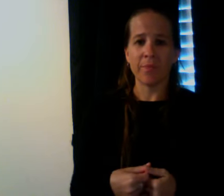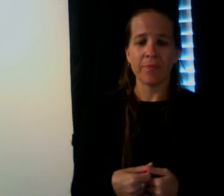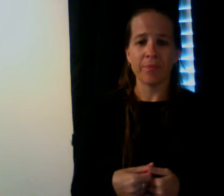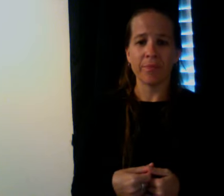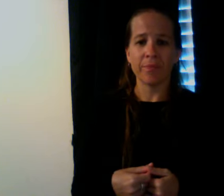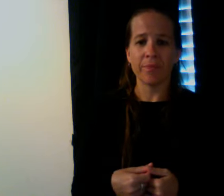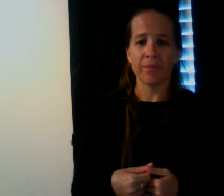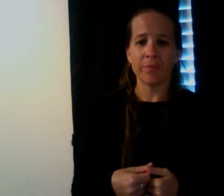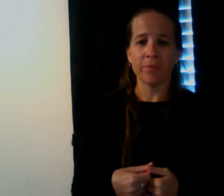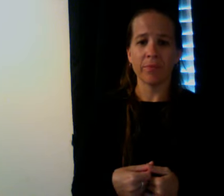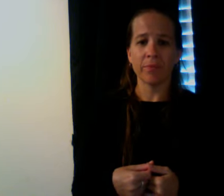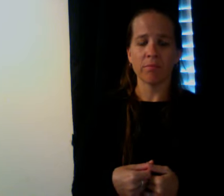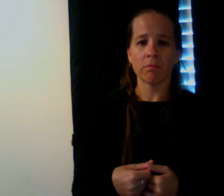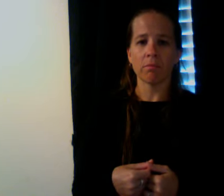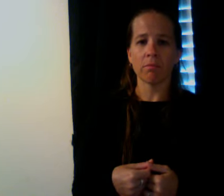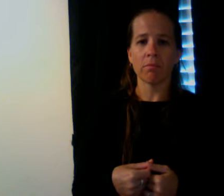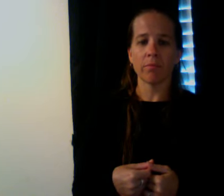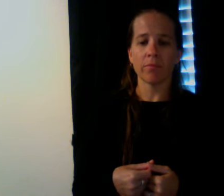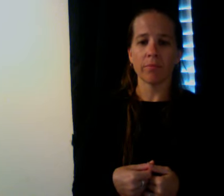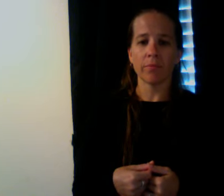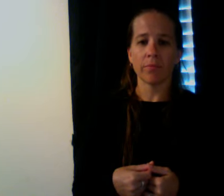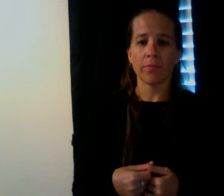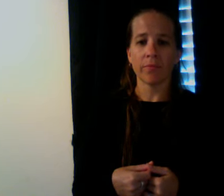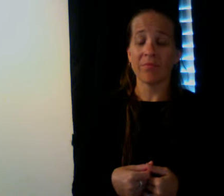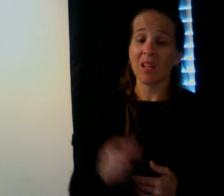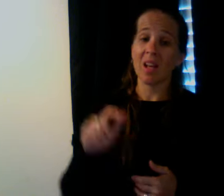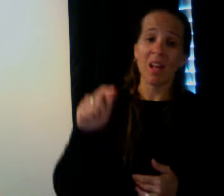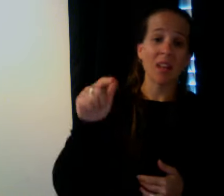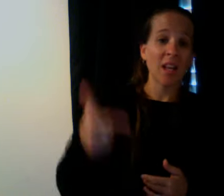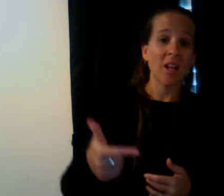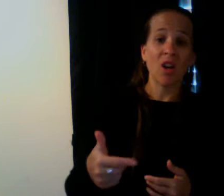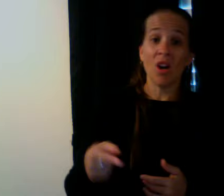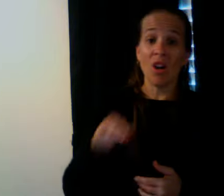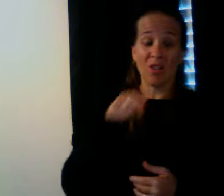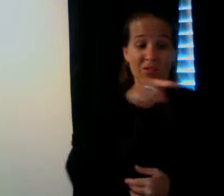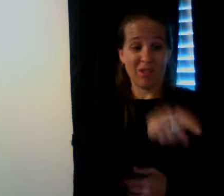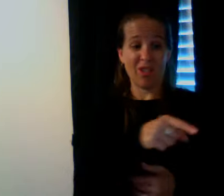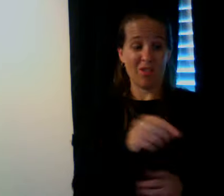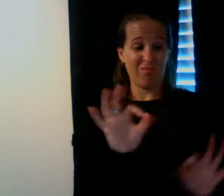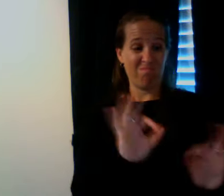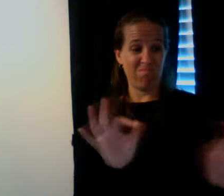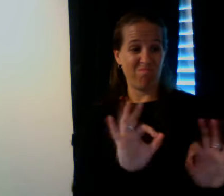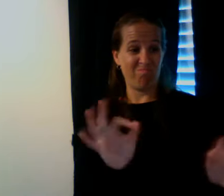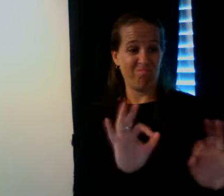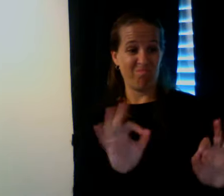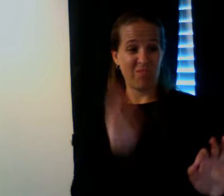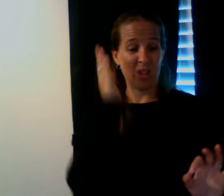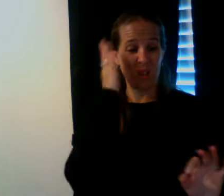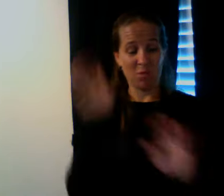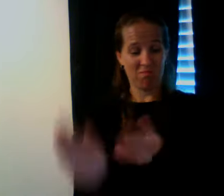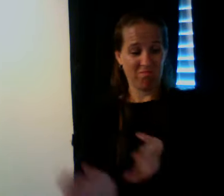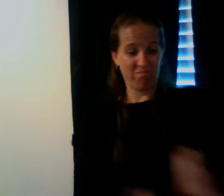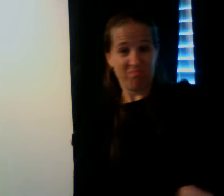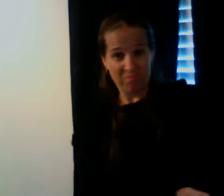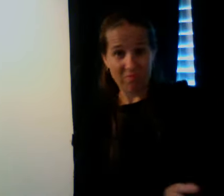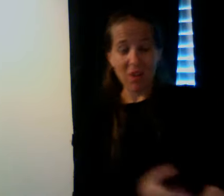away. Sorry to be so dramatic, but it's quite true. Your time is limited, so don't waste